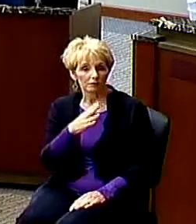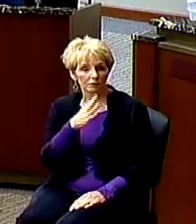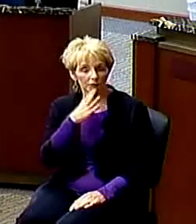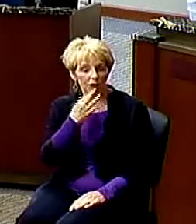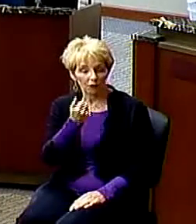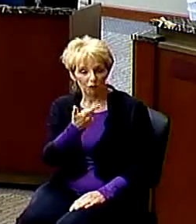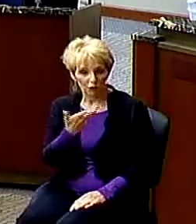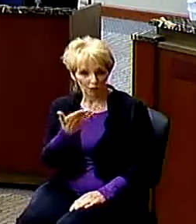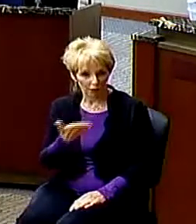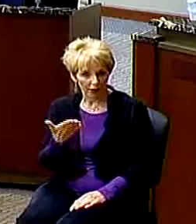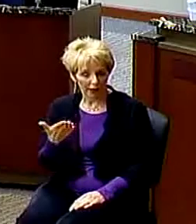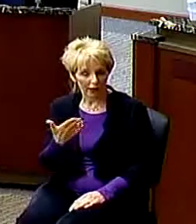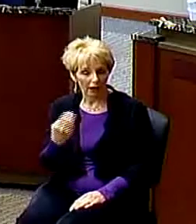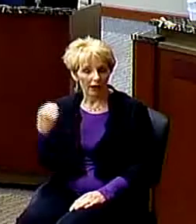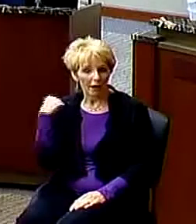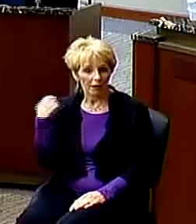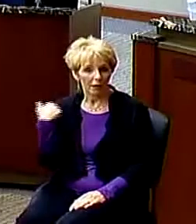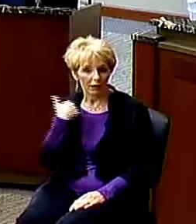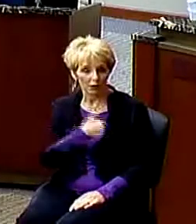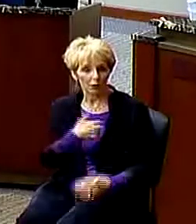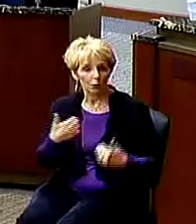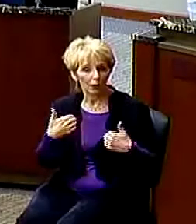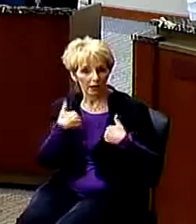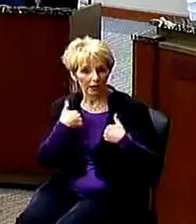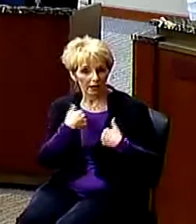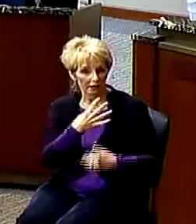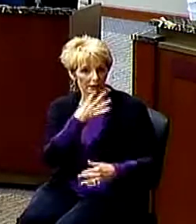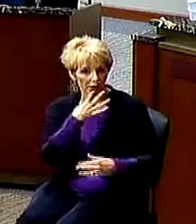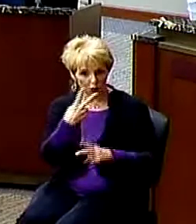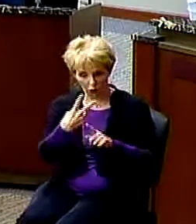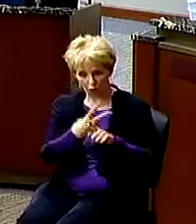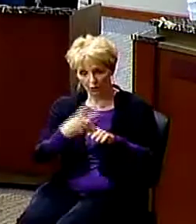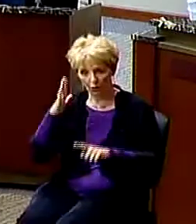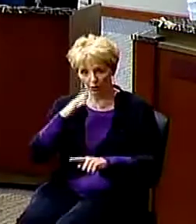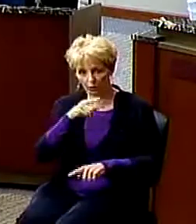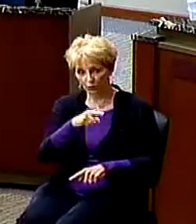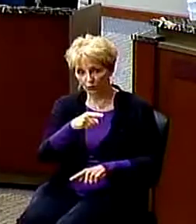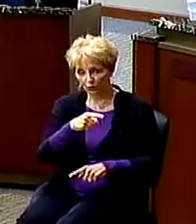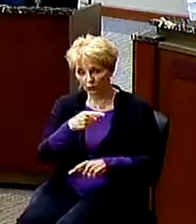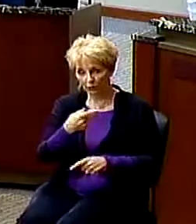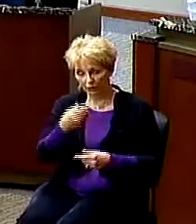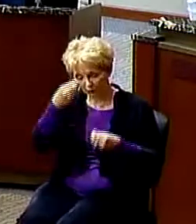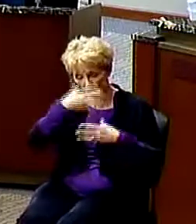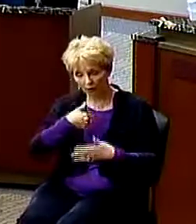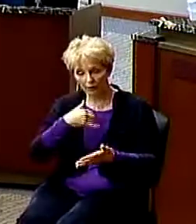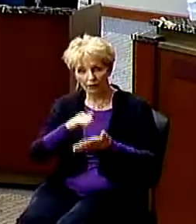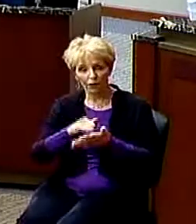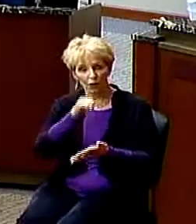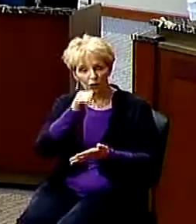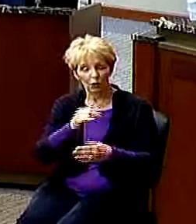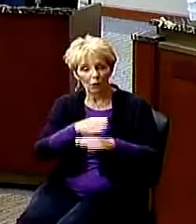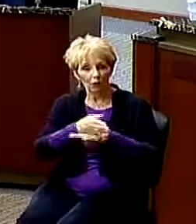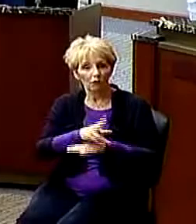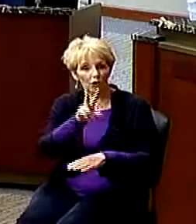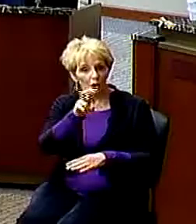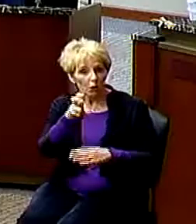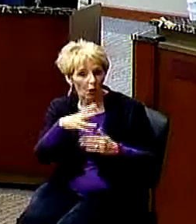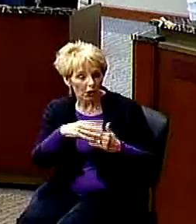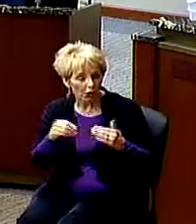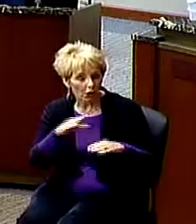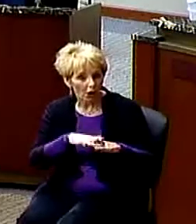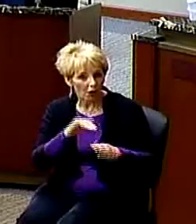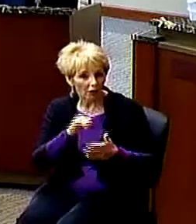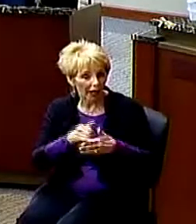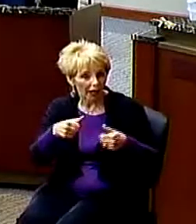things. Mayor, we had a conversation 2 months ago where you had stated to me that you would not go over $200 on